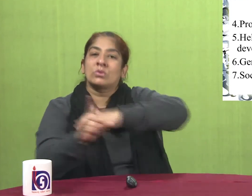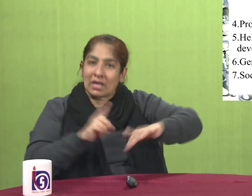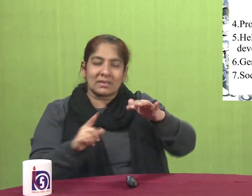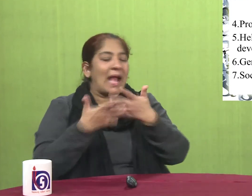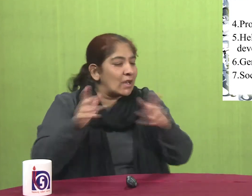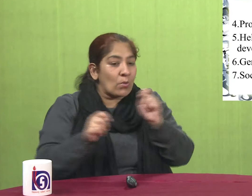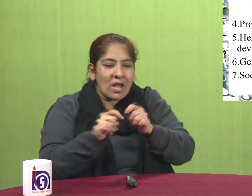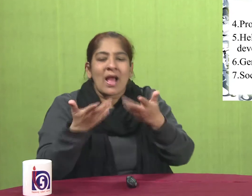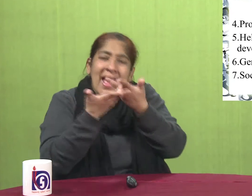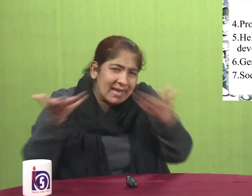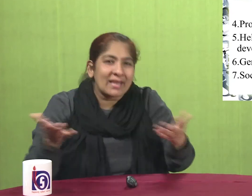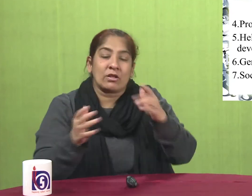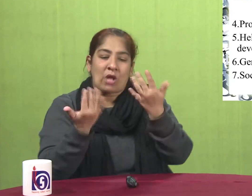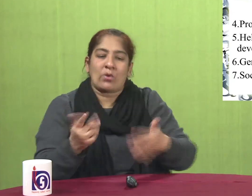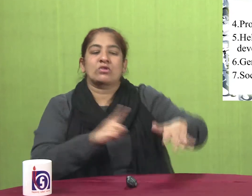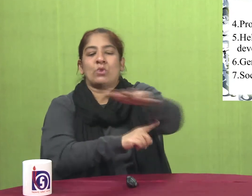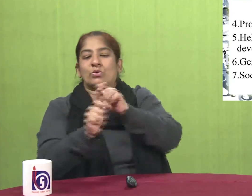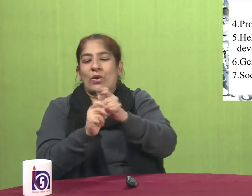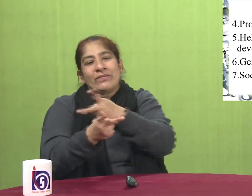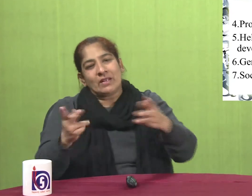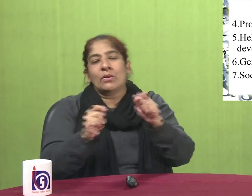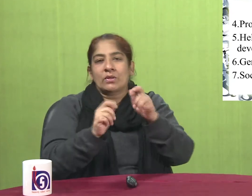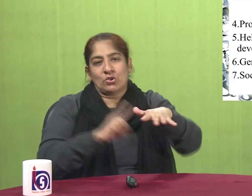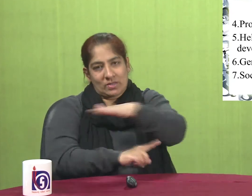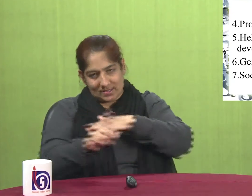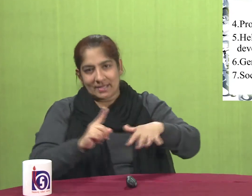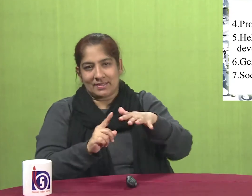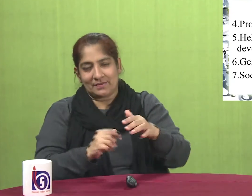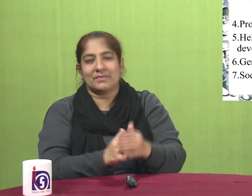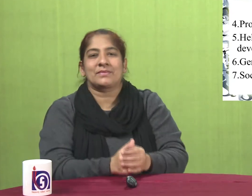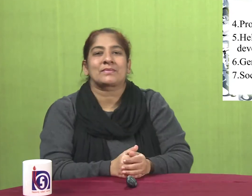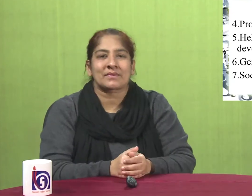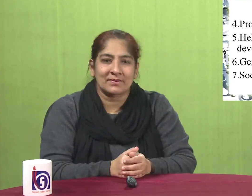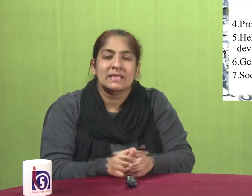social security. Socially, everybody has their own security.